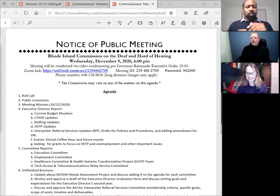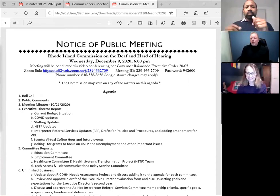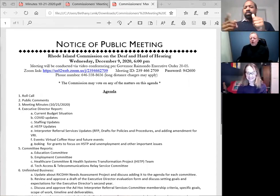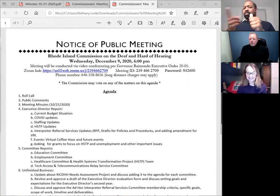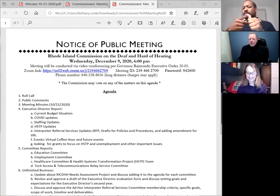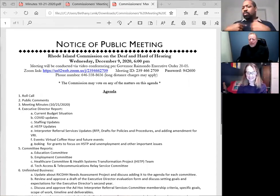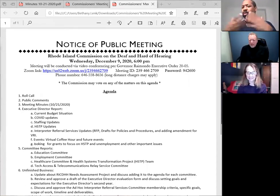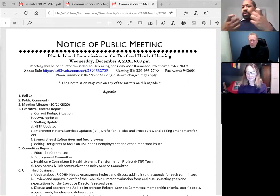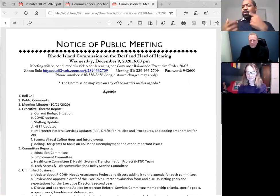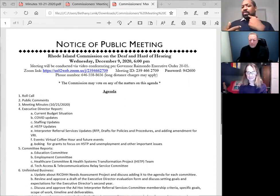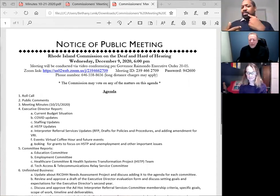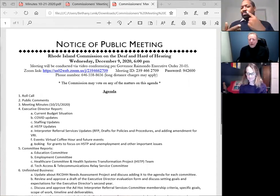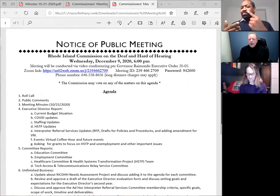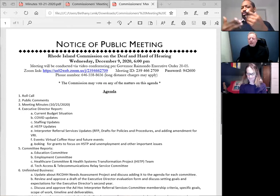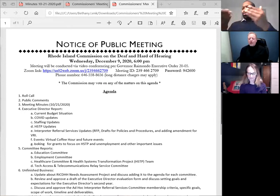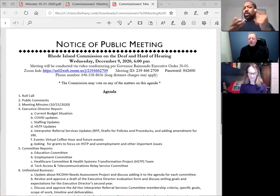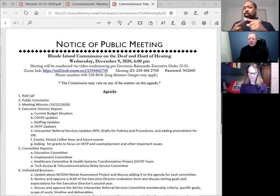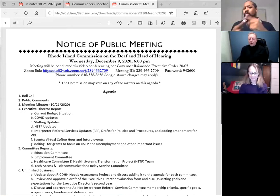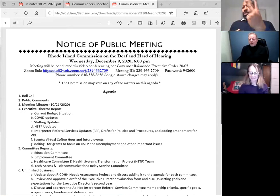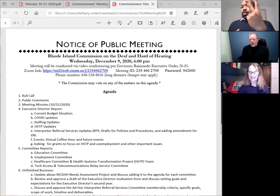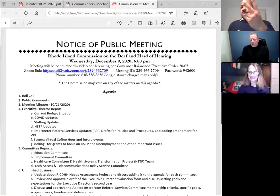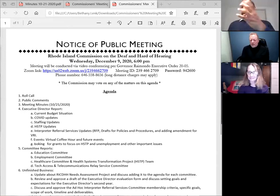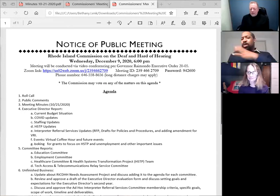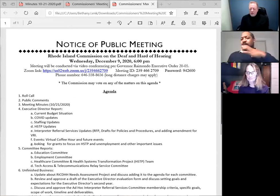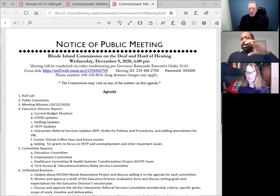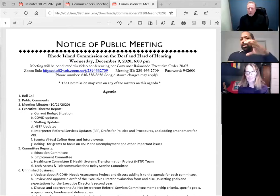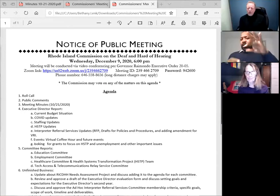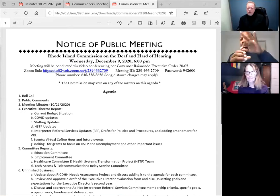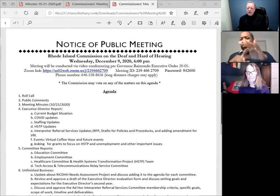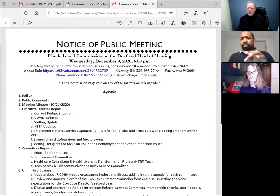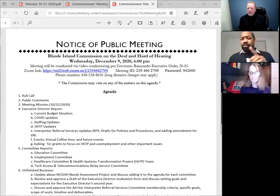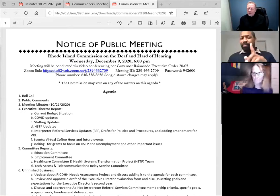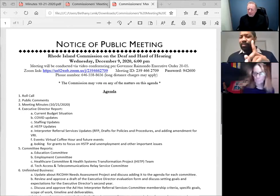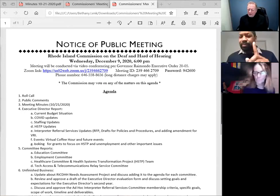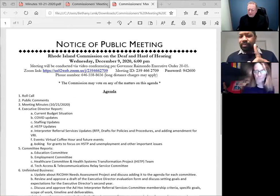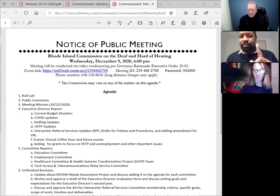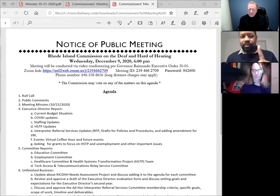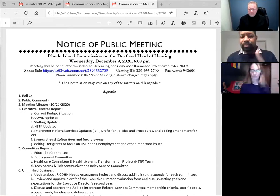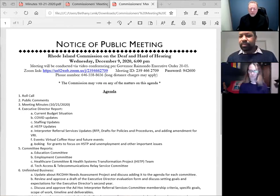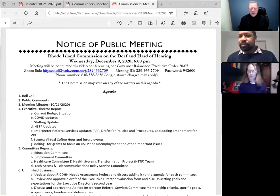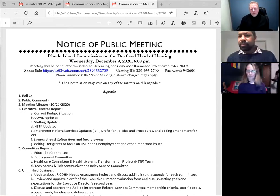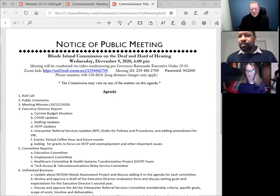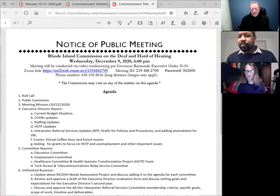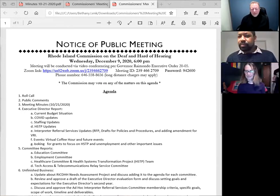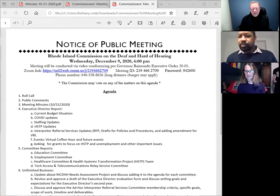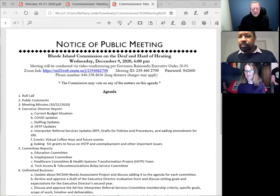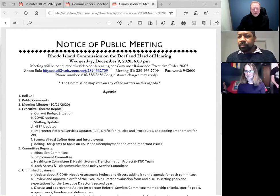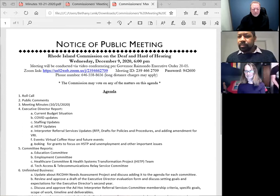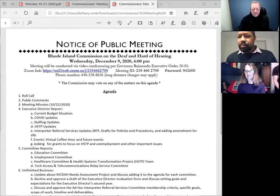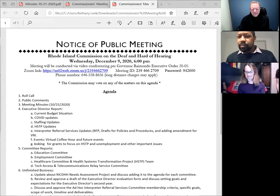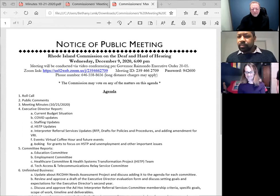Okay, so I'm going to proceed anyway. The first thing I wanted to say was that, I want, hold on one second,